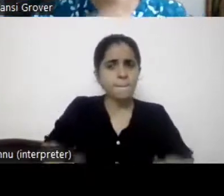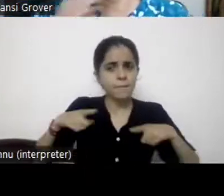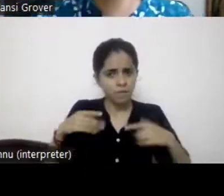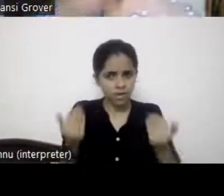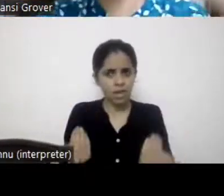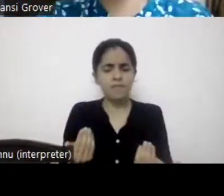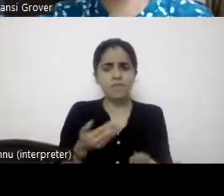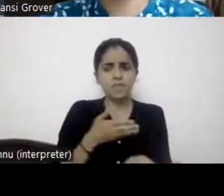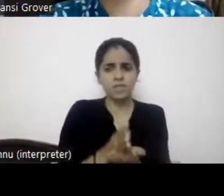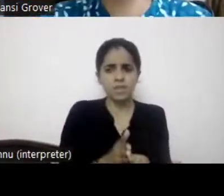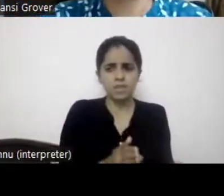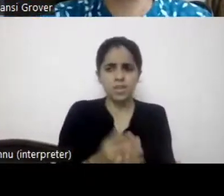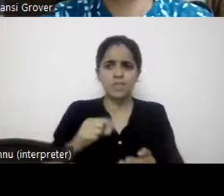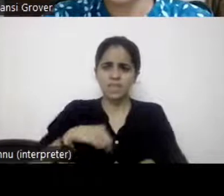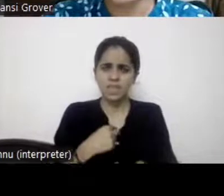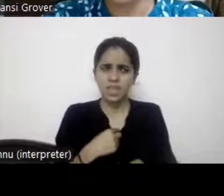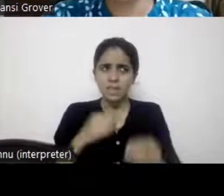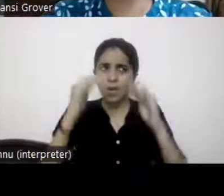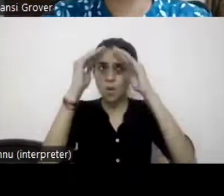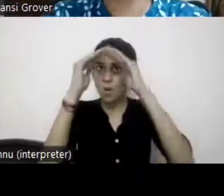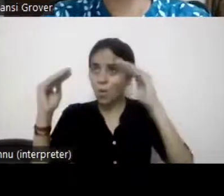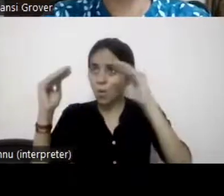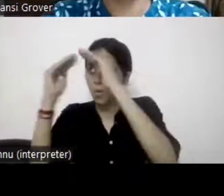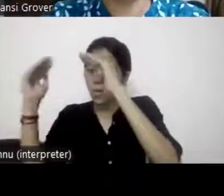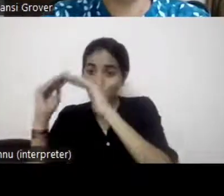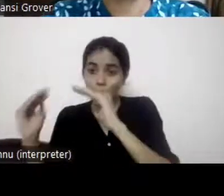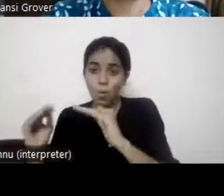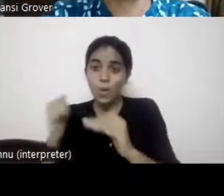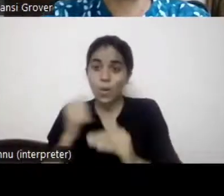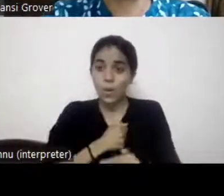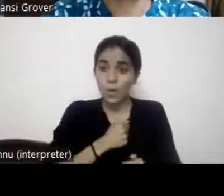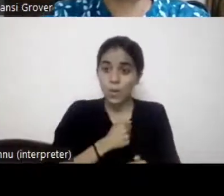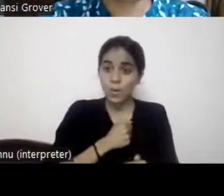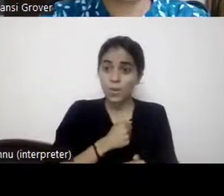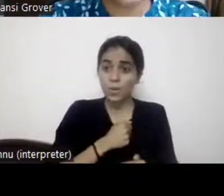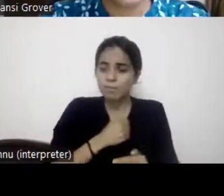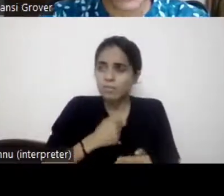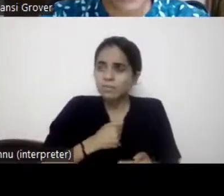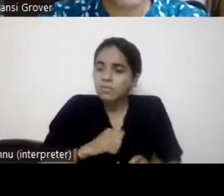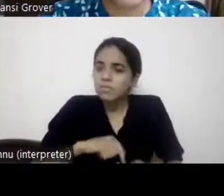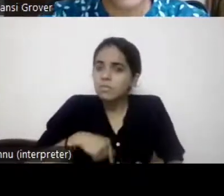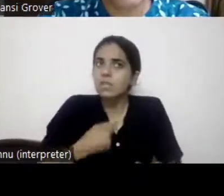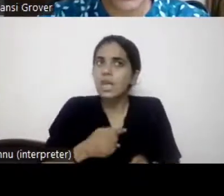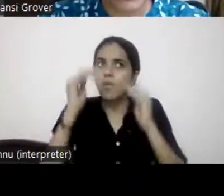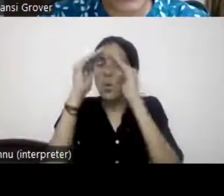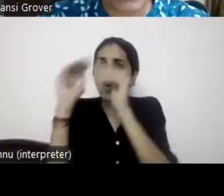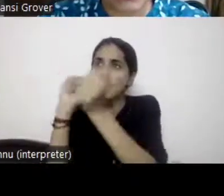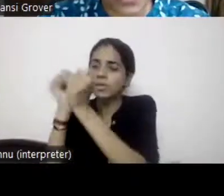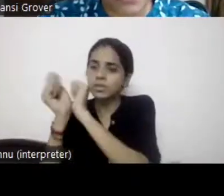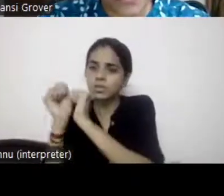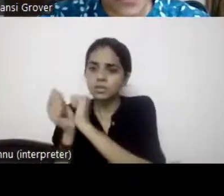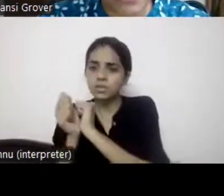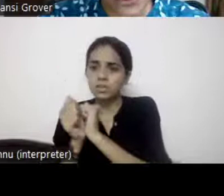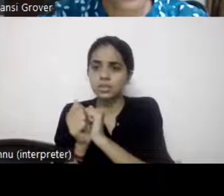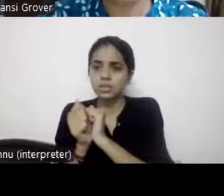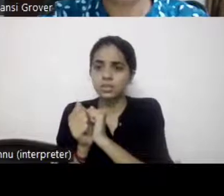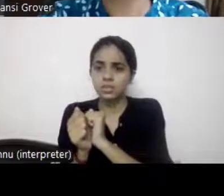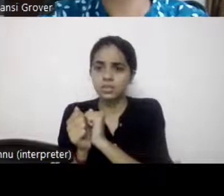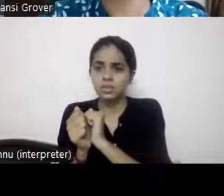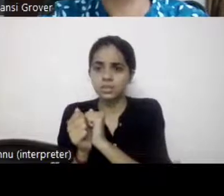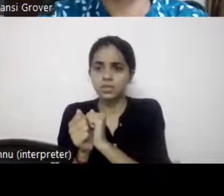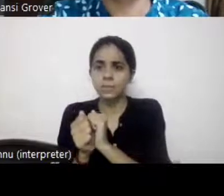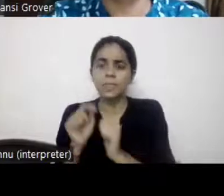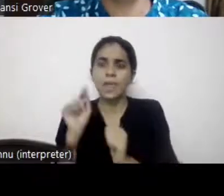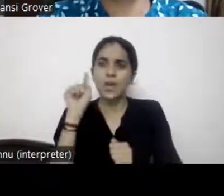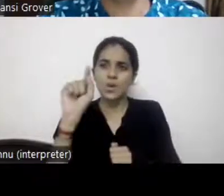They would design their house according to their own needs. They would have uh,